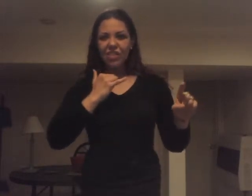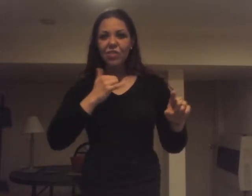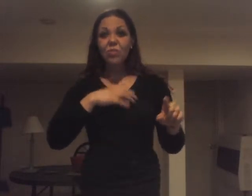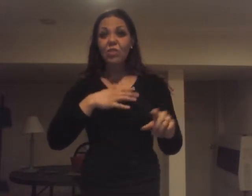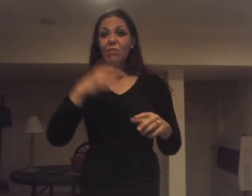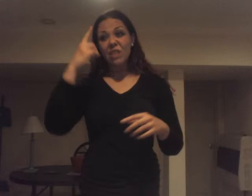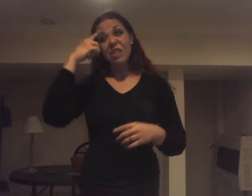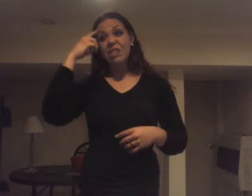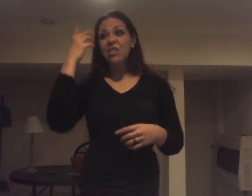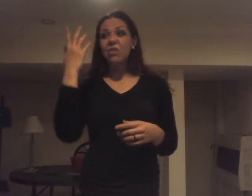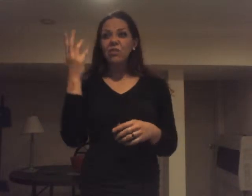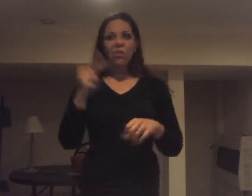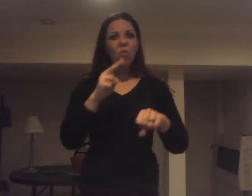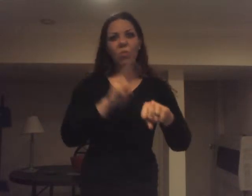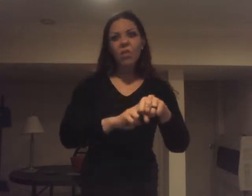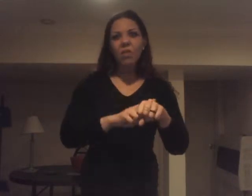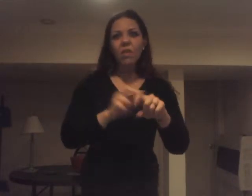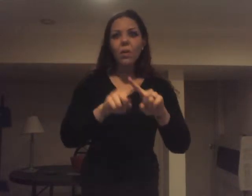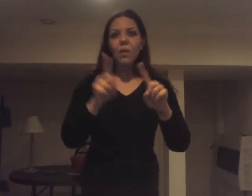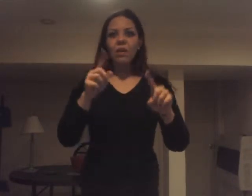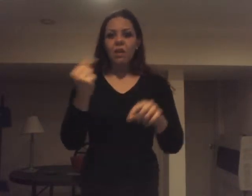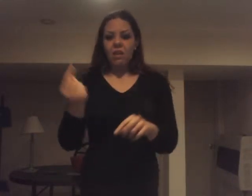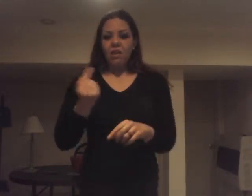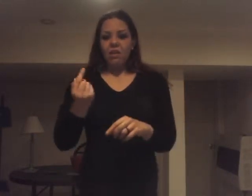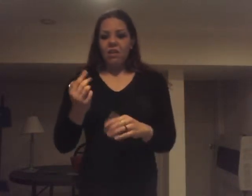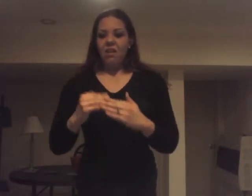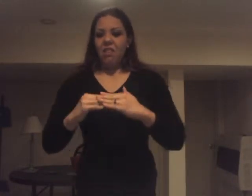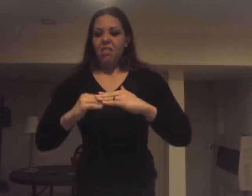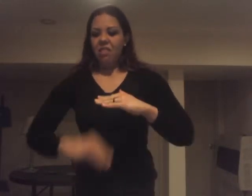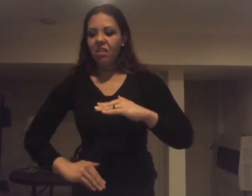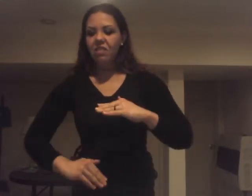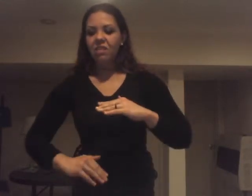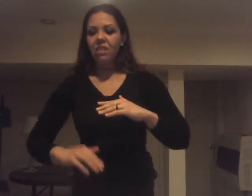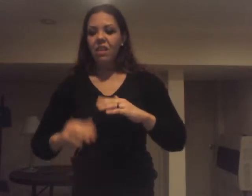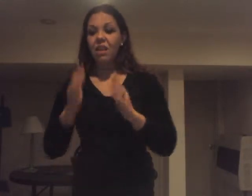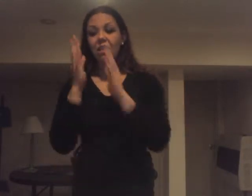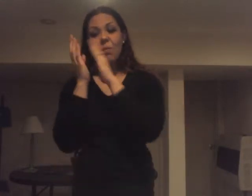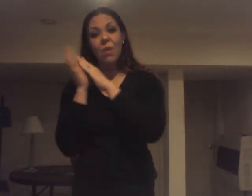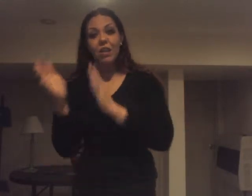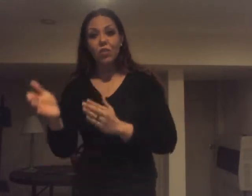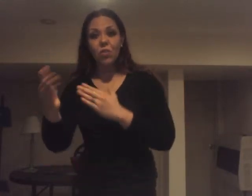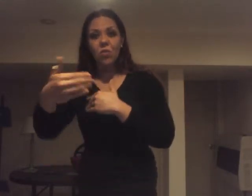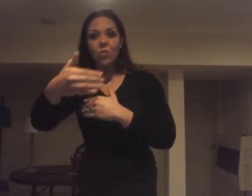anything less than bedroom bliss is treated as a disease.